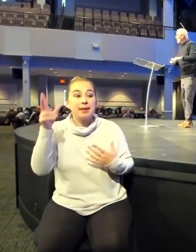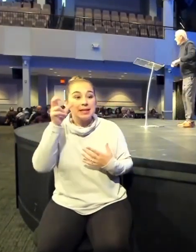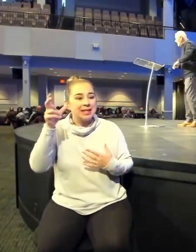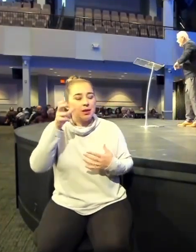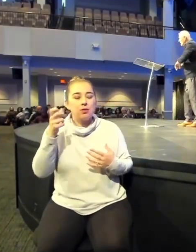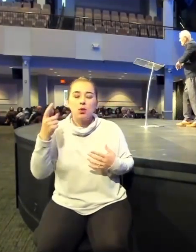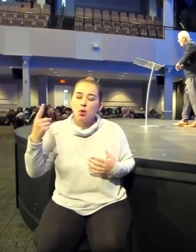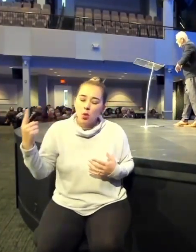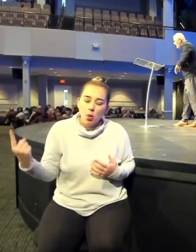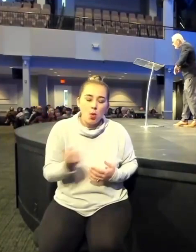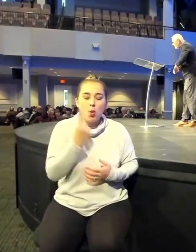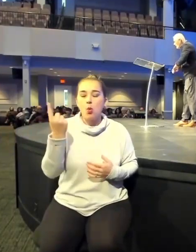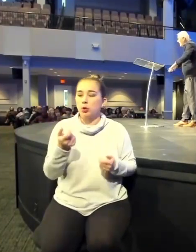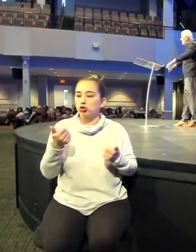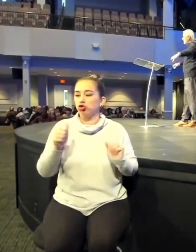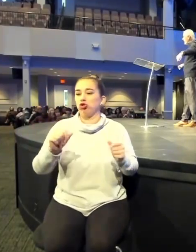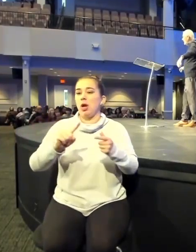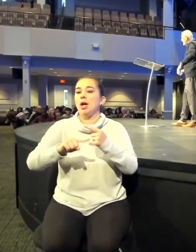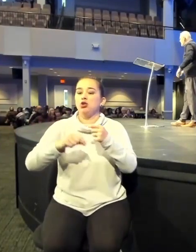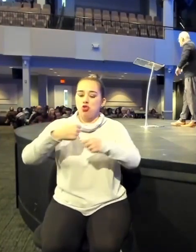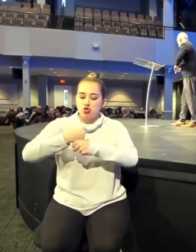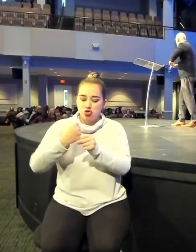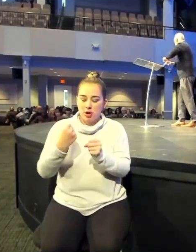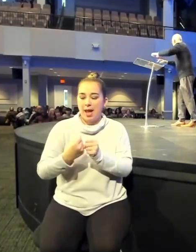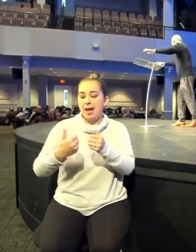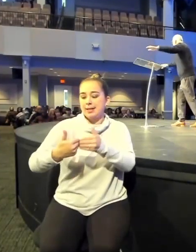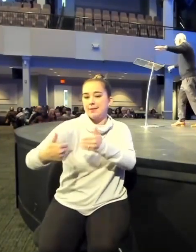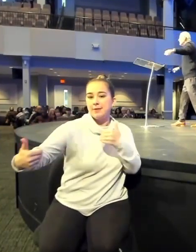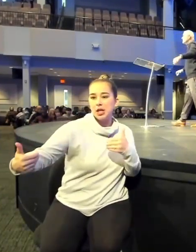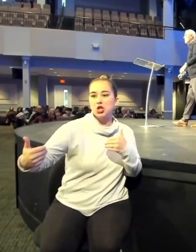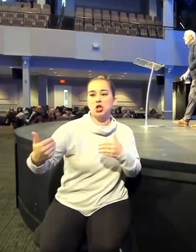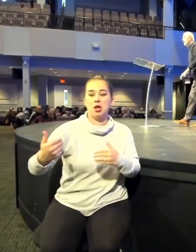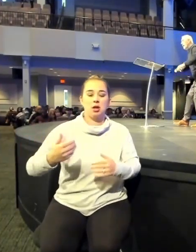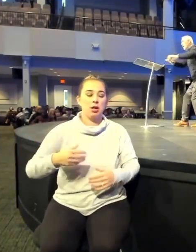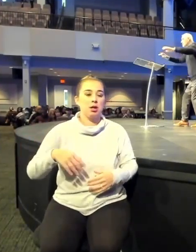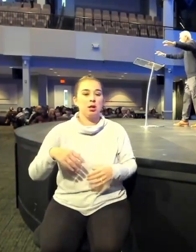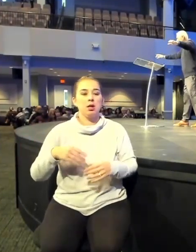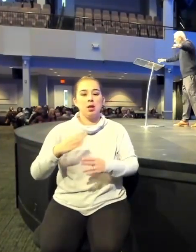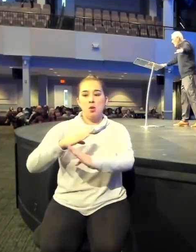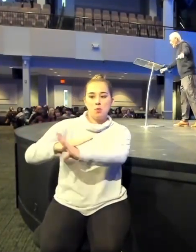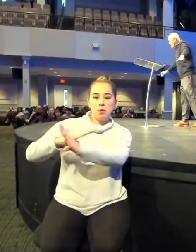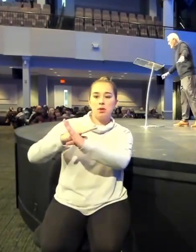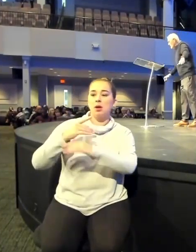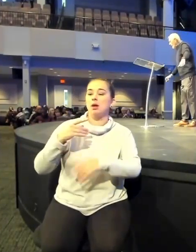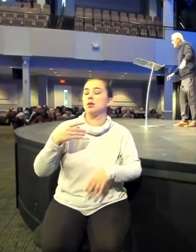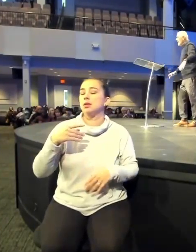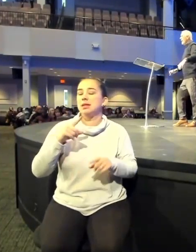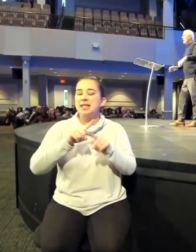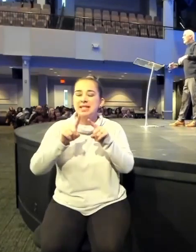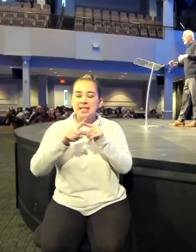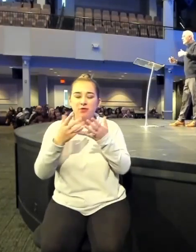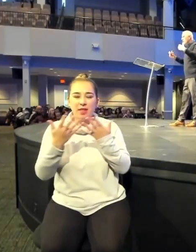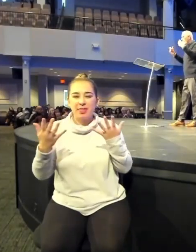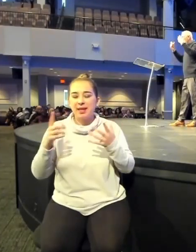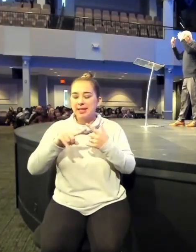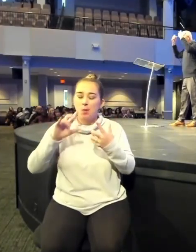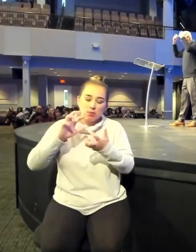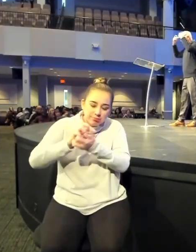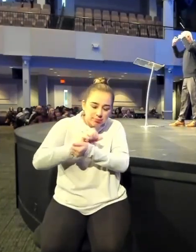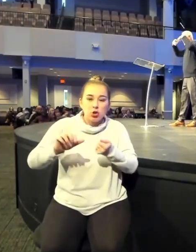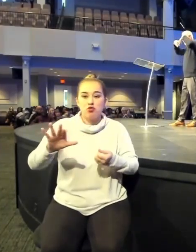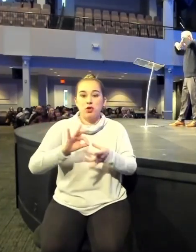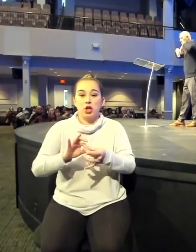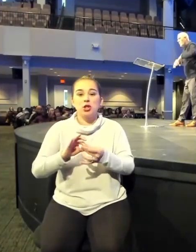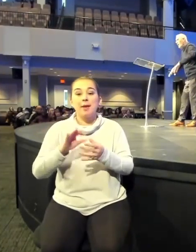always working to create division, to create walls, to create cancers in relationships. And he does that in